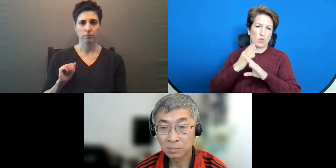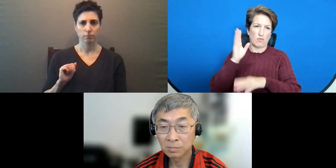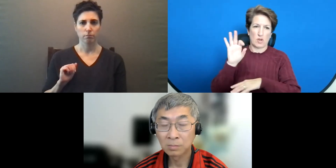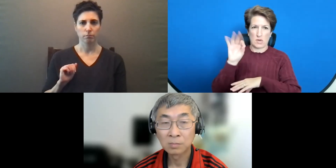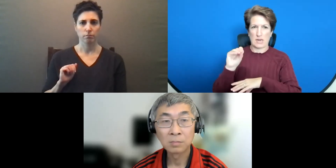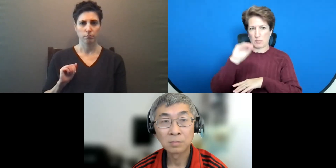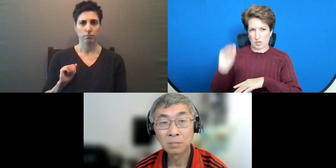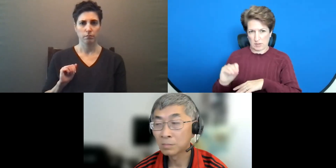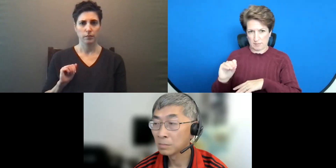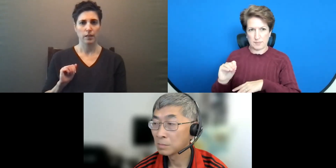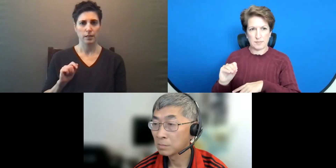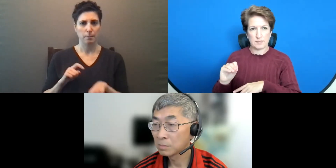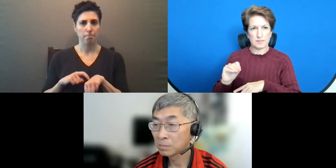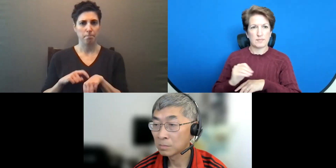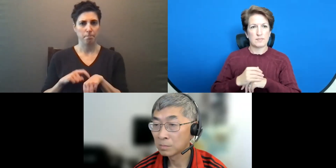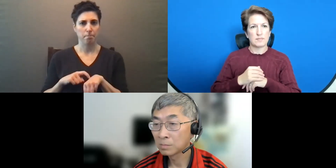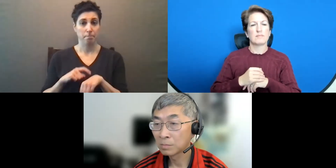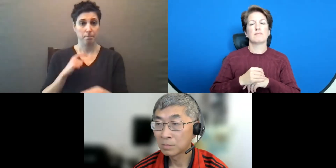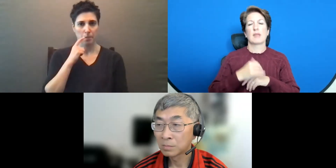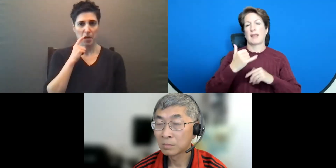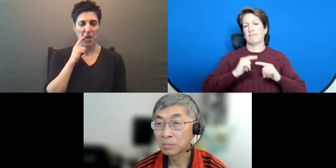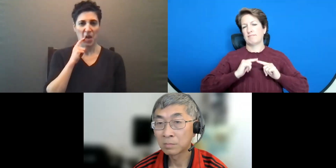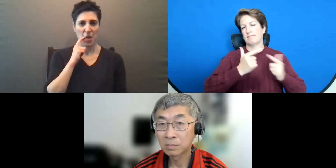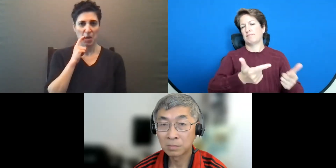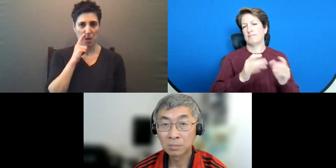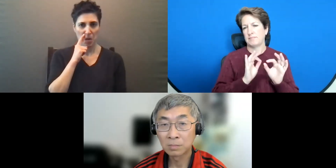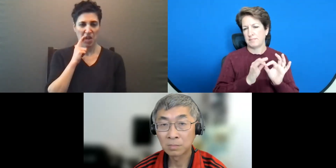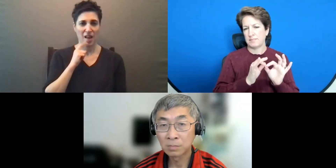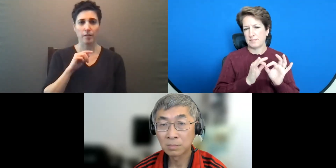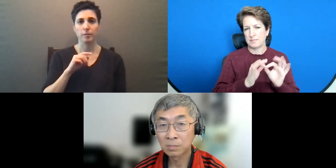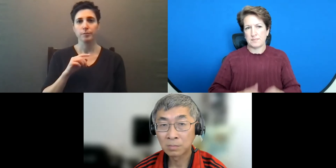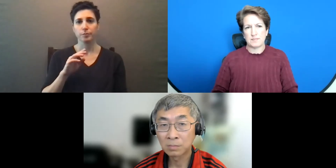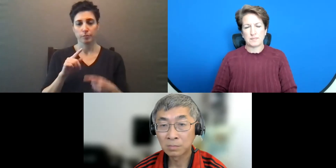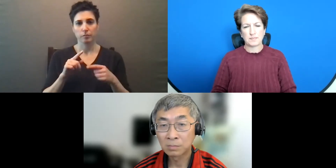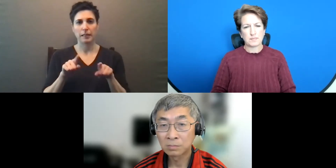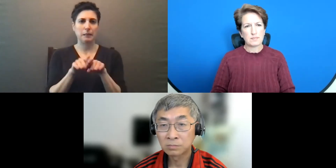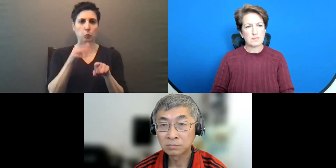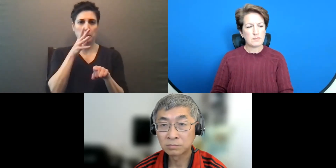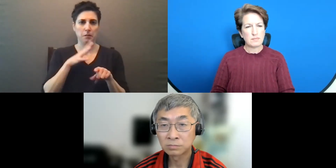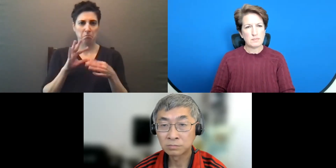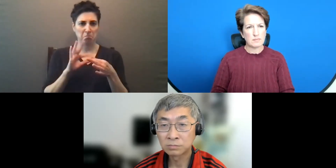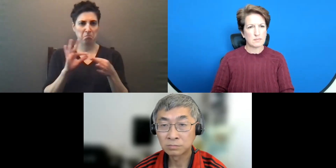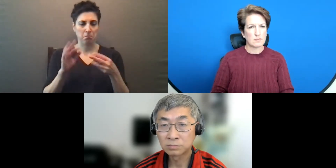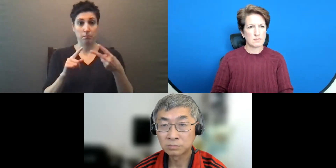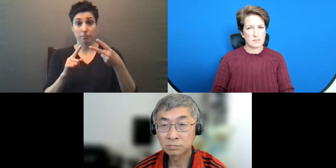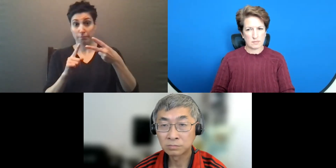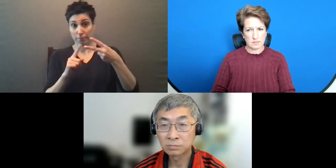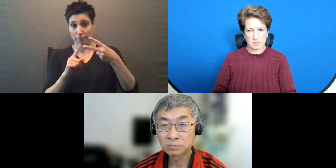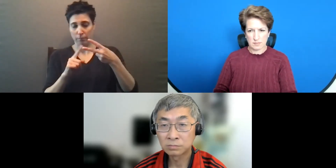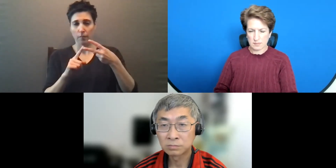the outreach and we find out like pop-up clinic, when the pop-up clinic was outside the